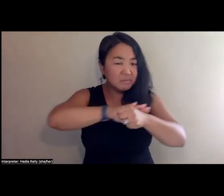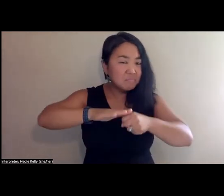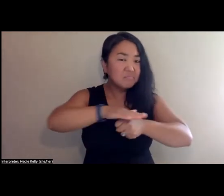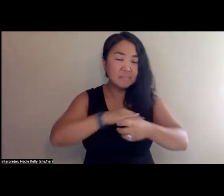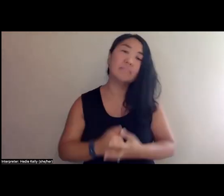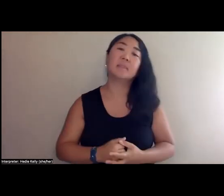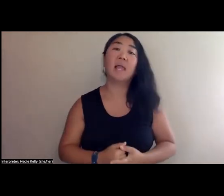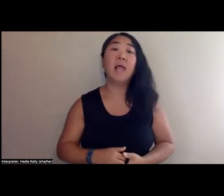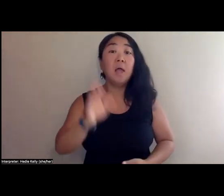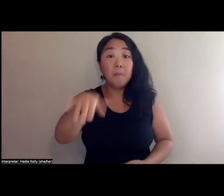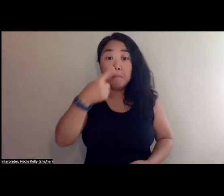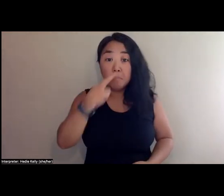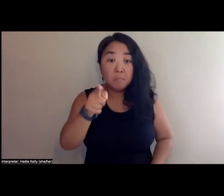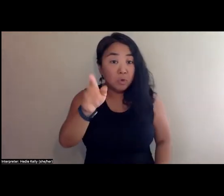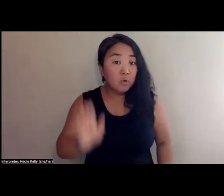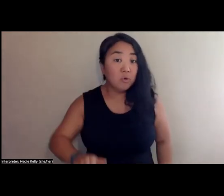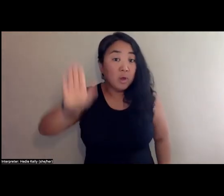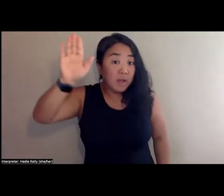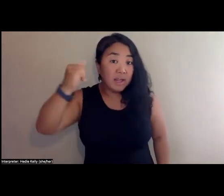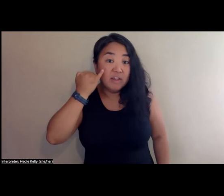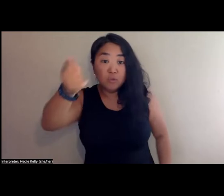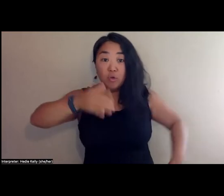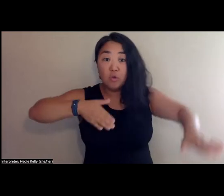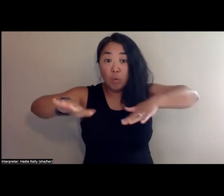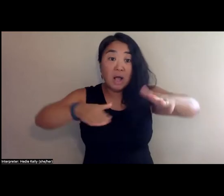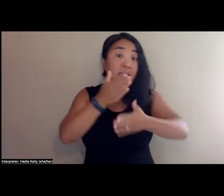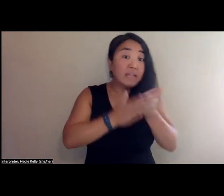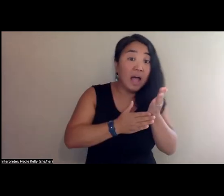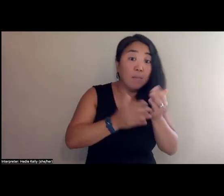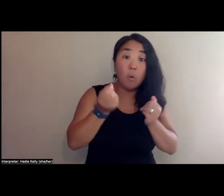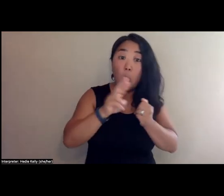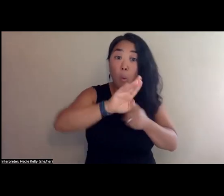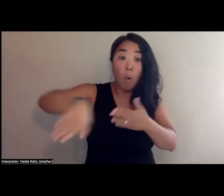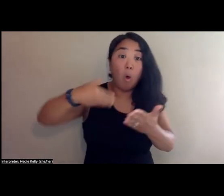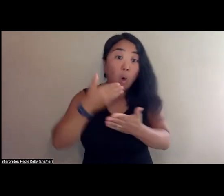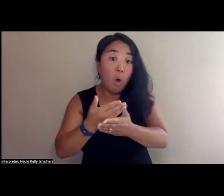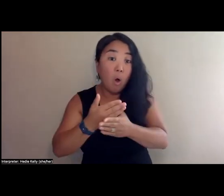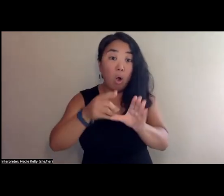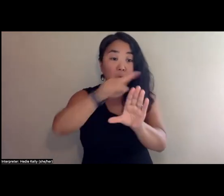How about raise your hand if you've walked some or all of the perimeter of Philadelphia?